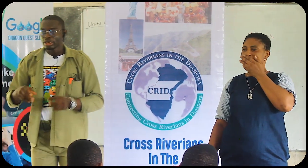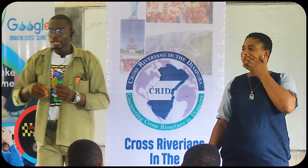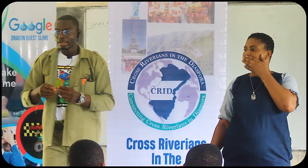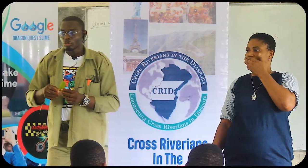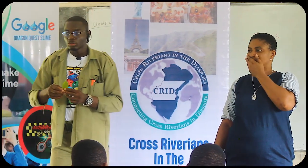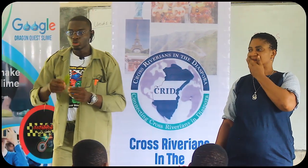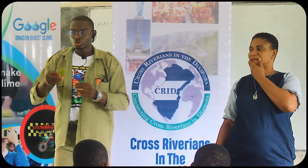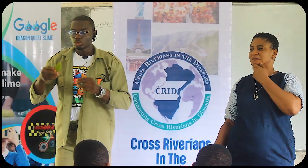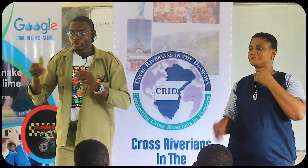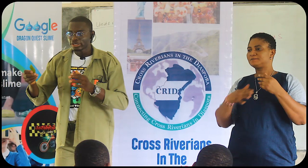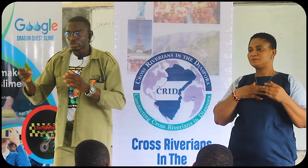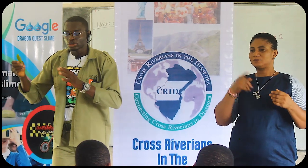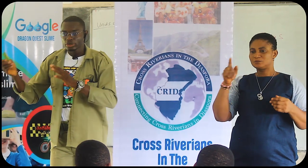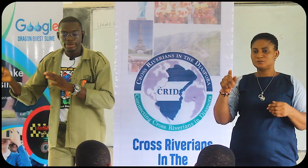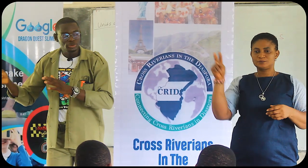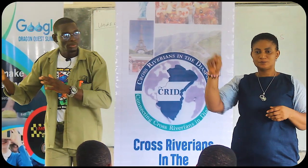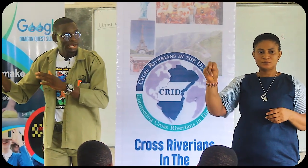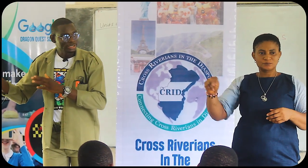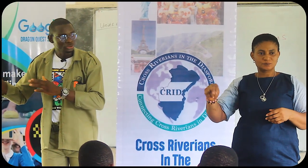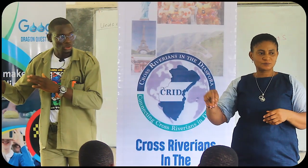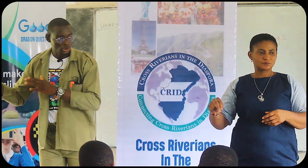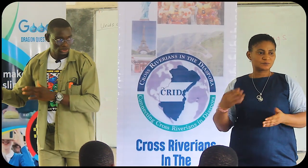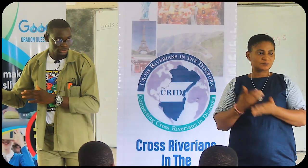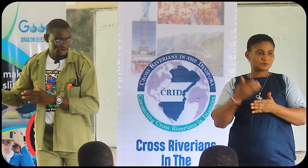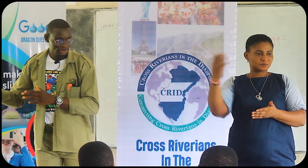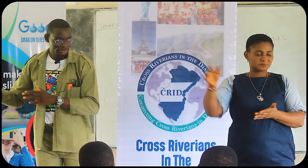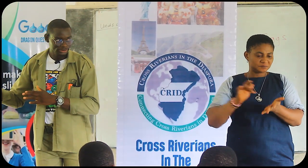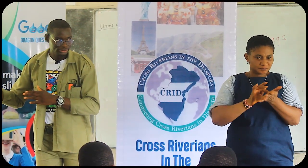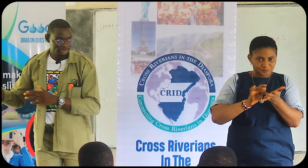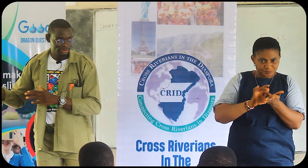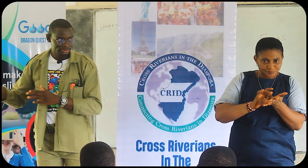Cool. And you normally subscribe to buying drugs,